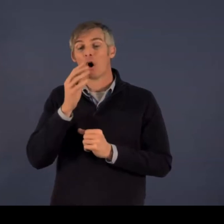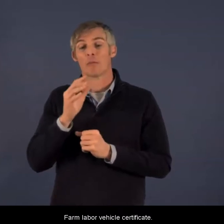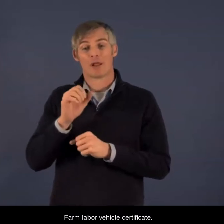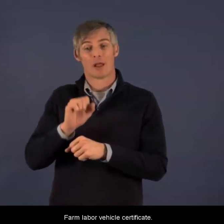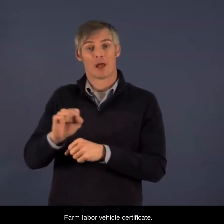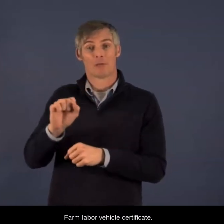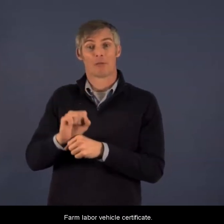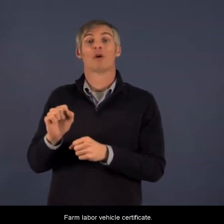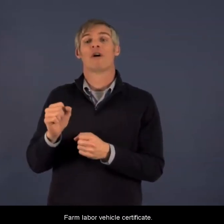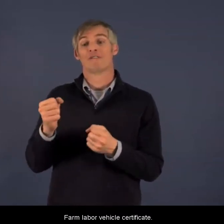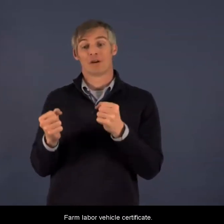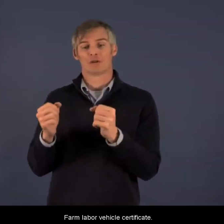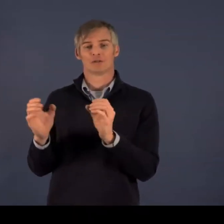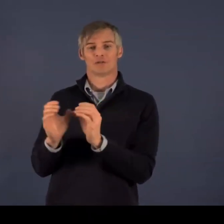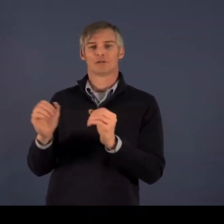farm labor vehicle certificate,